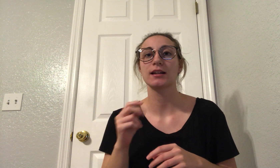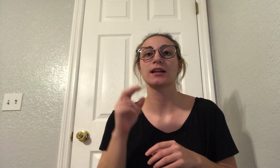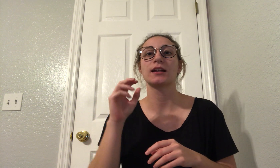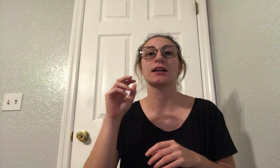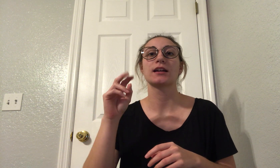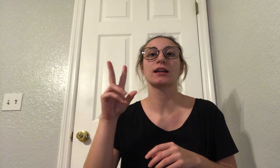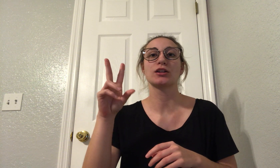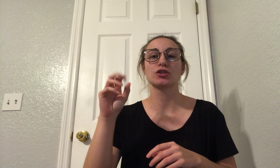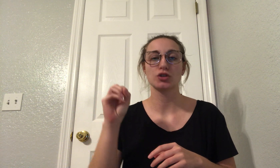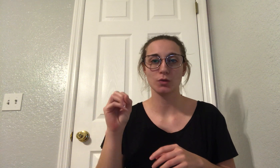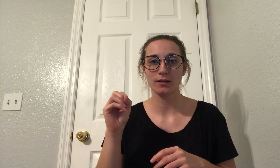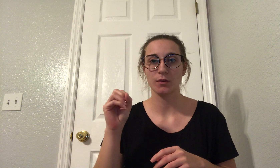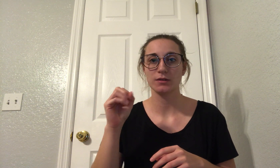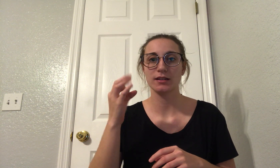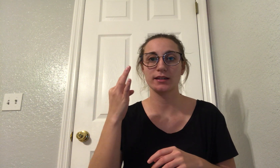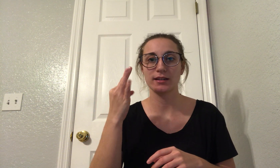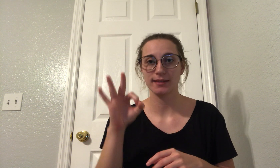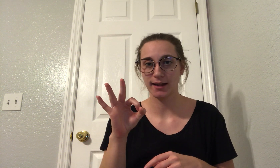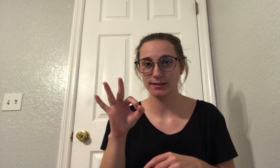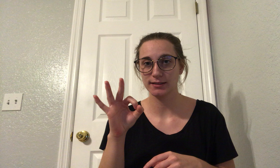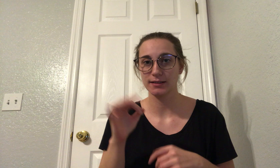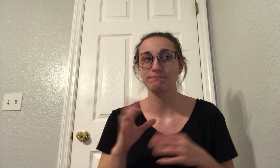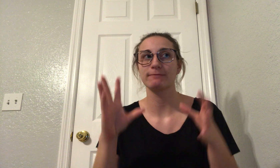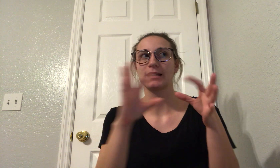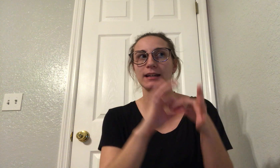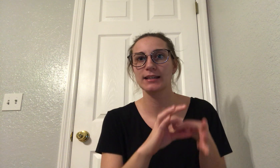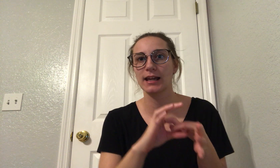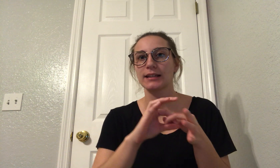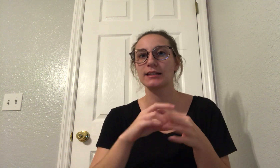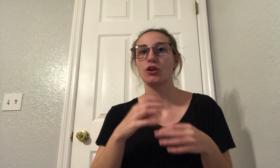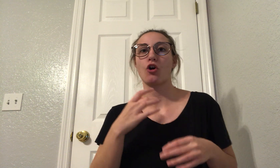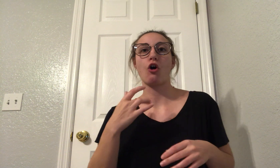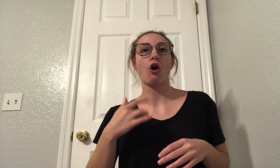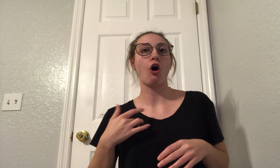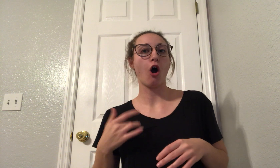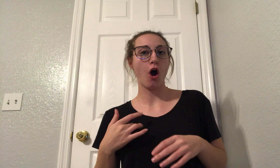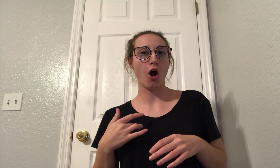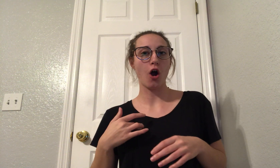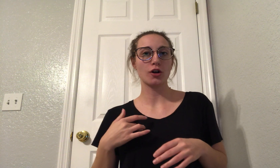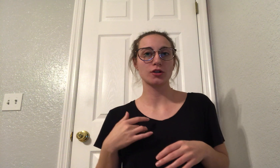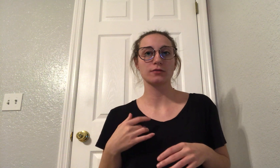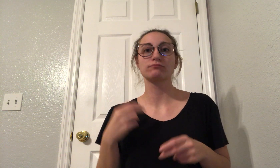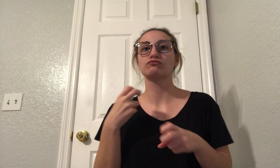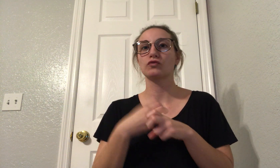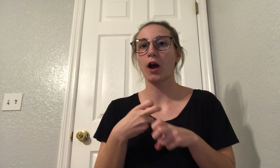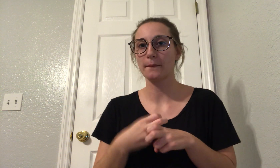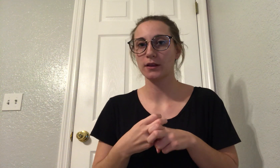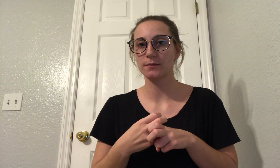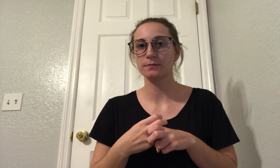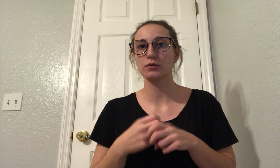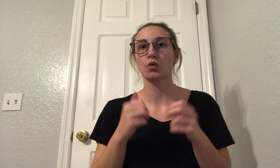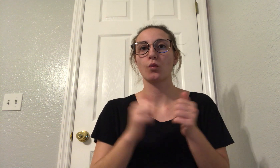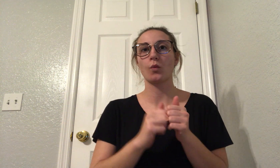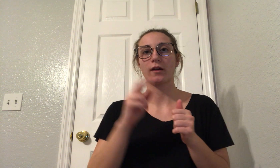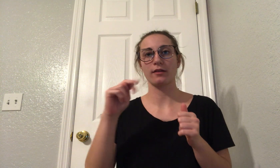heart issues with lack of sleep. Almost 3,500 subjects of a Swiss population with no history